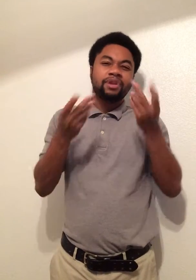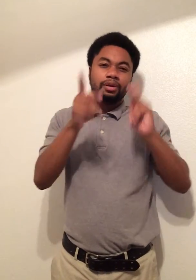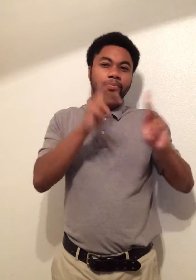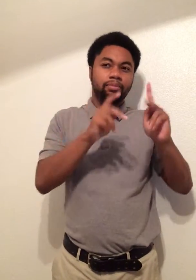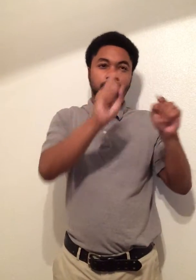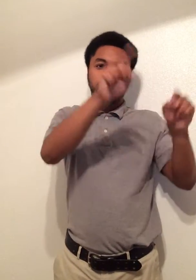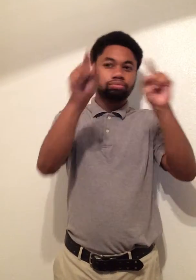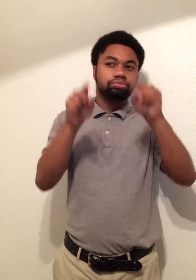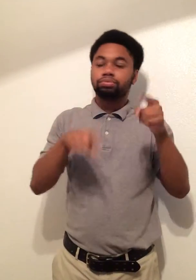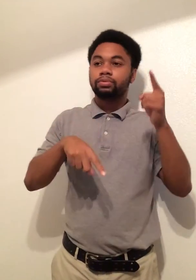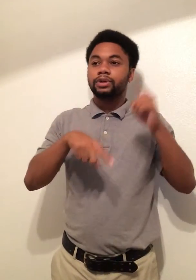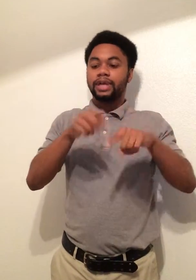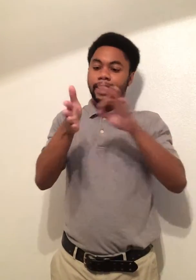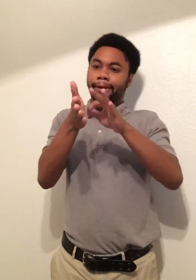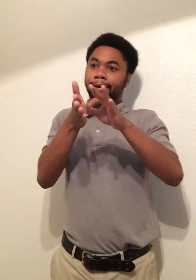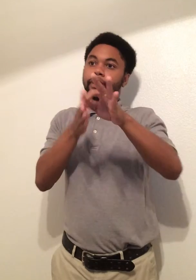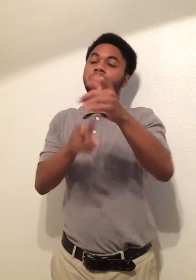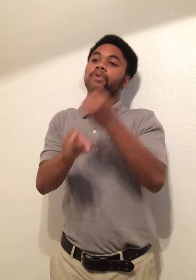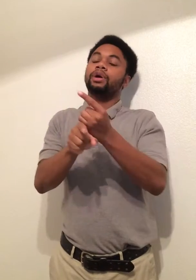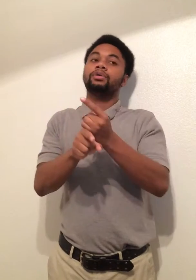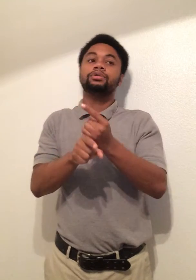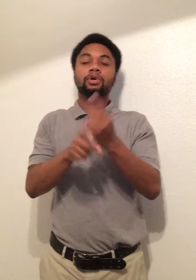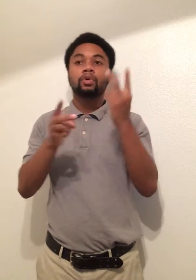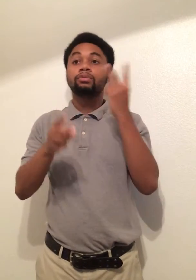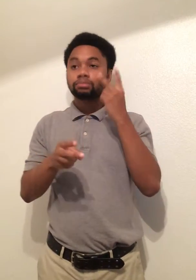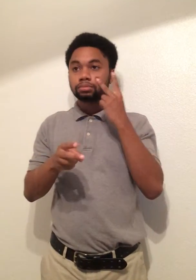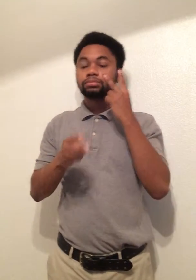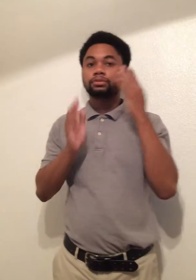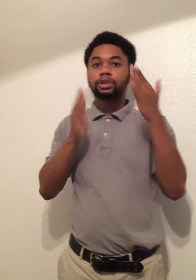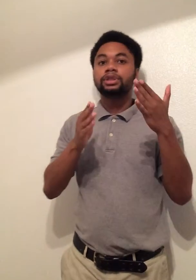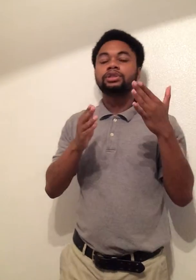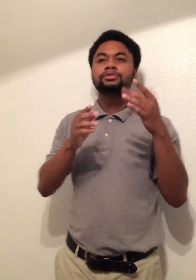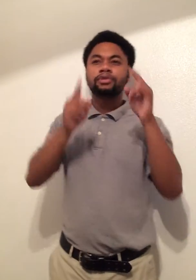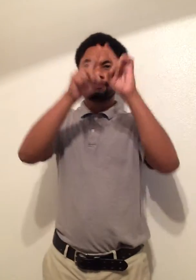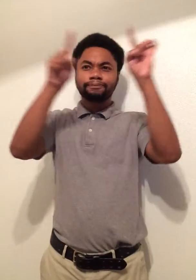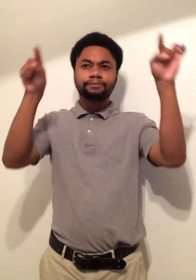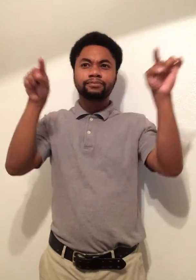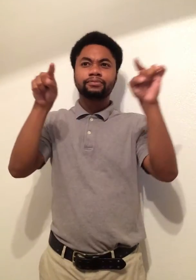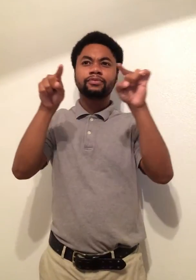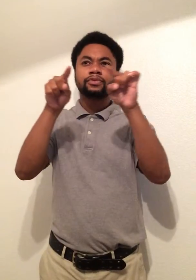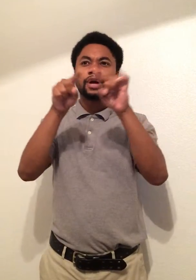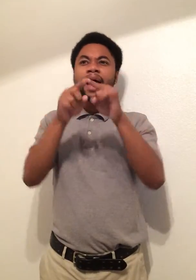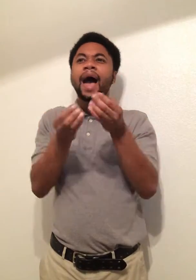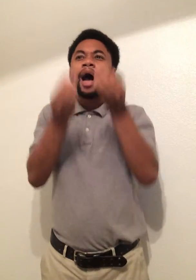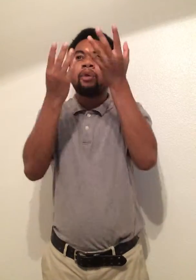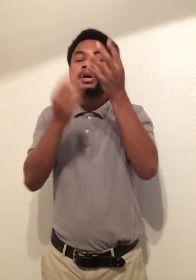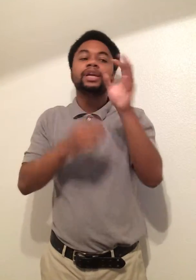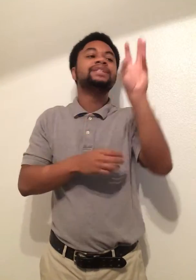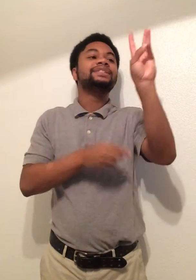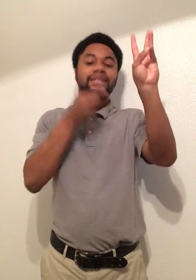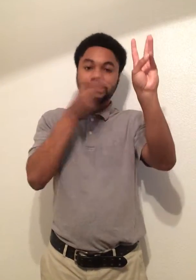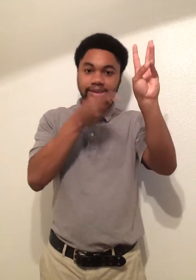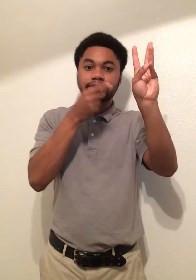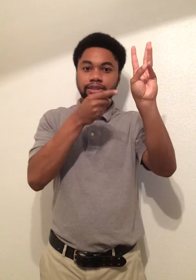Look. How many are in the first layer? 6. 1, 2, 3, 4, 5, 6. And then we count